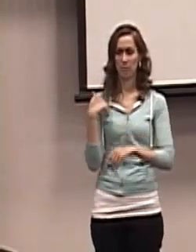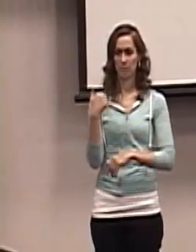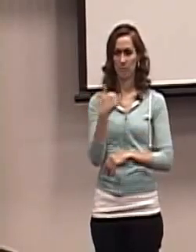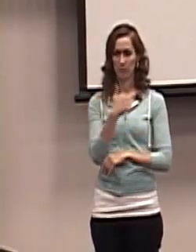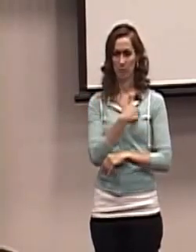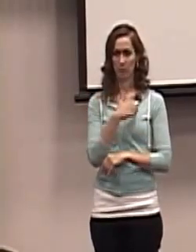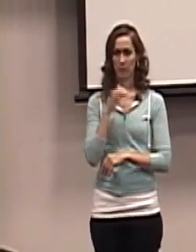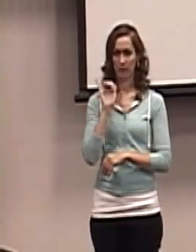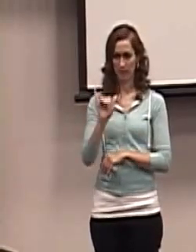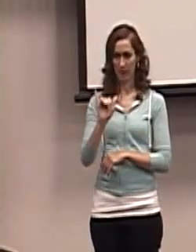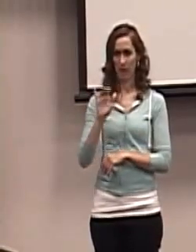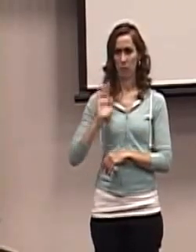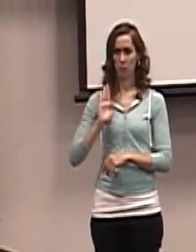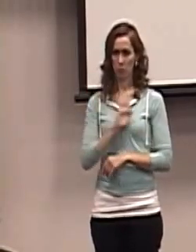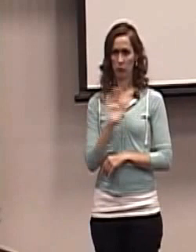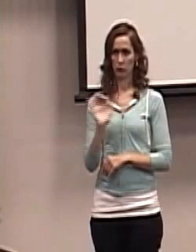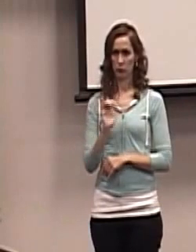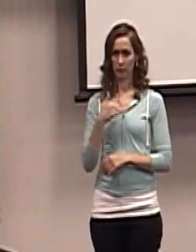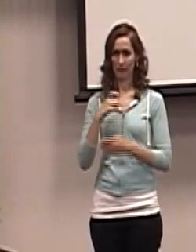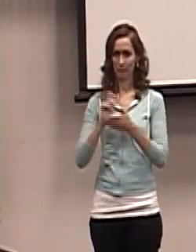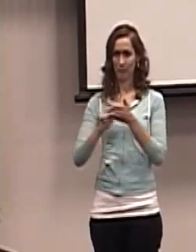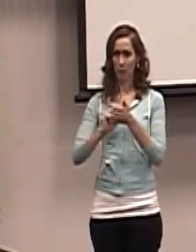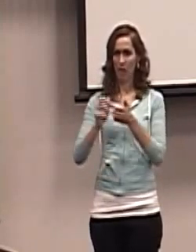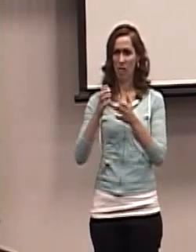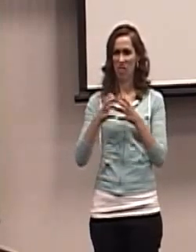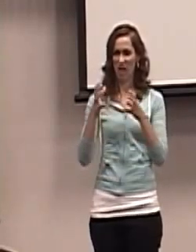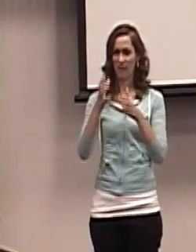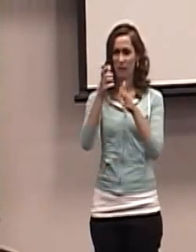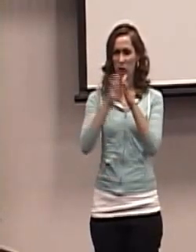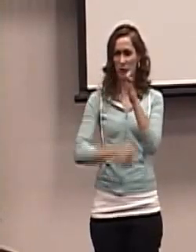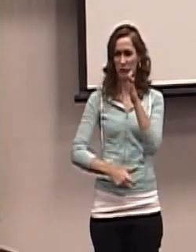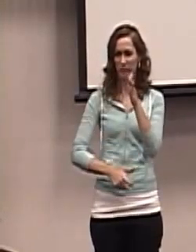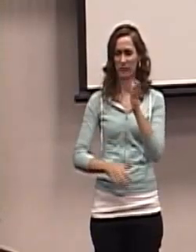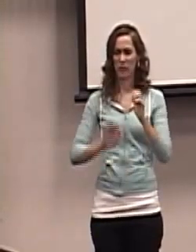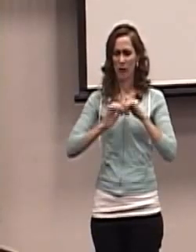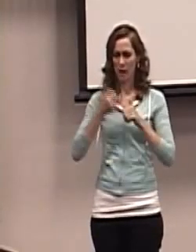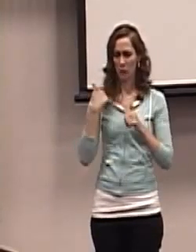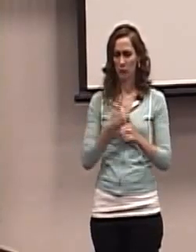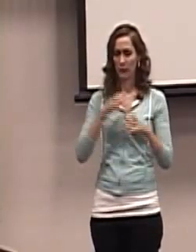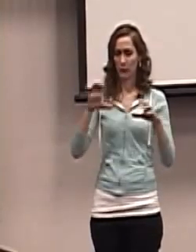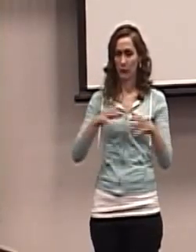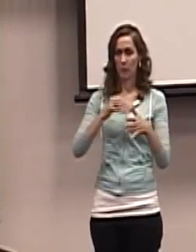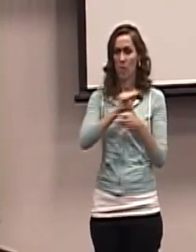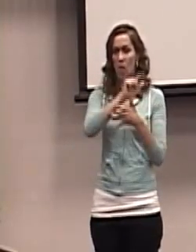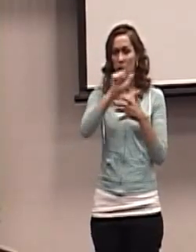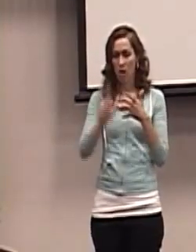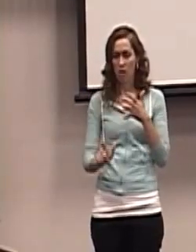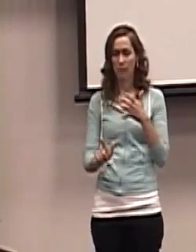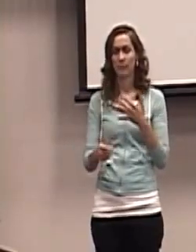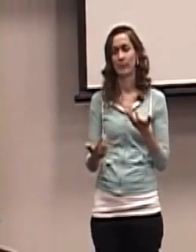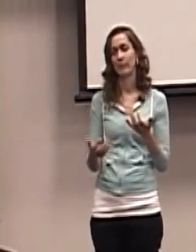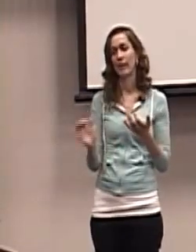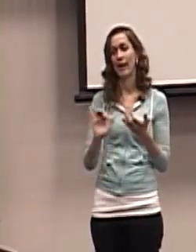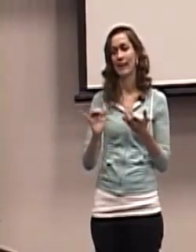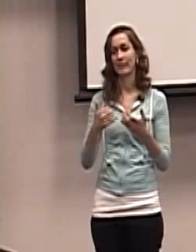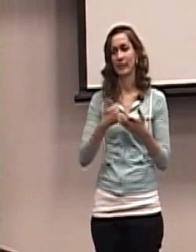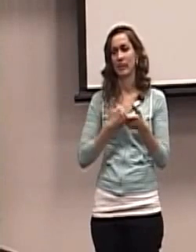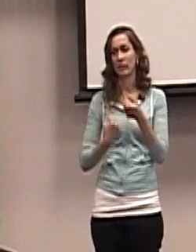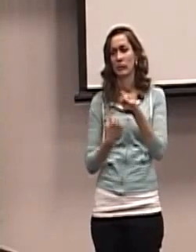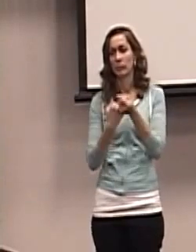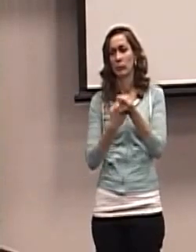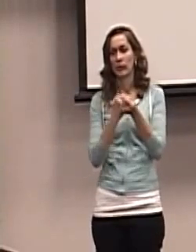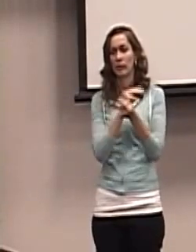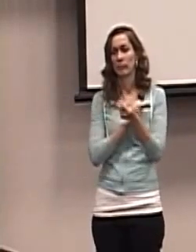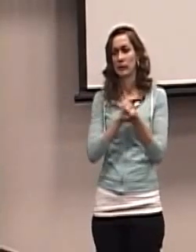as also wrote lots of articles. But now, how do we do all that? Well, basically, as a vocational missionary, what you have to